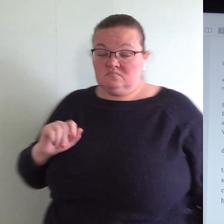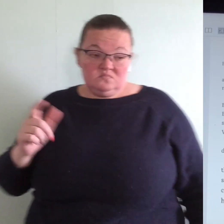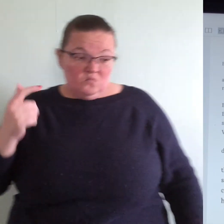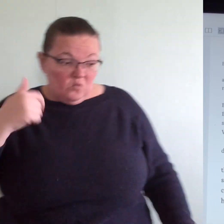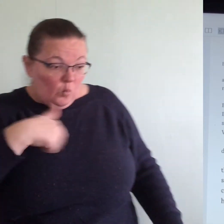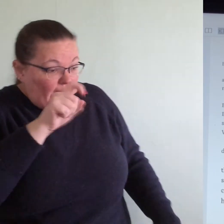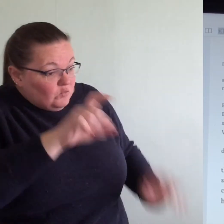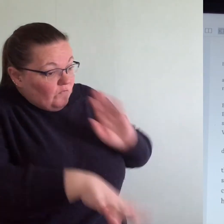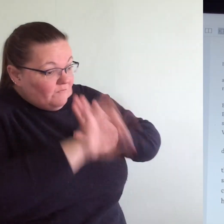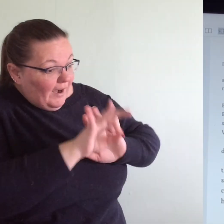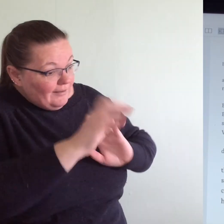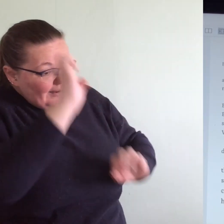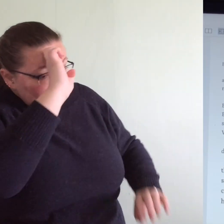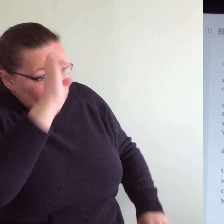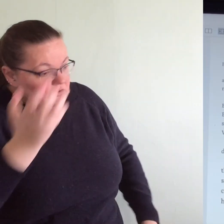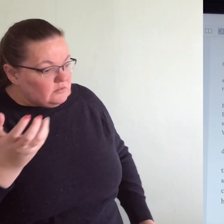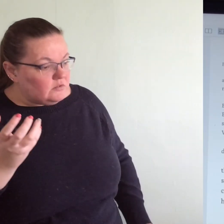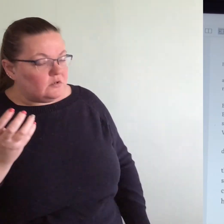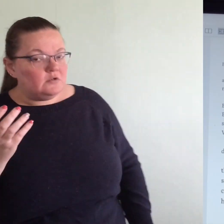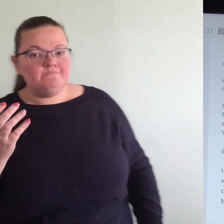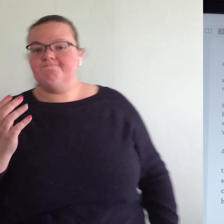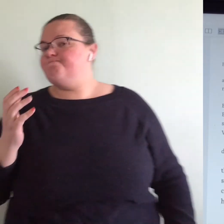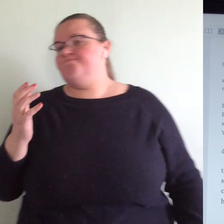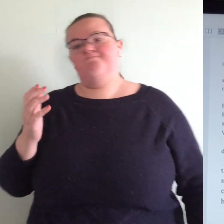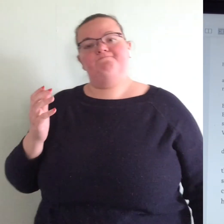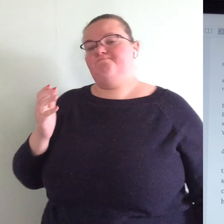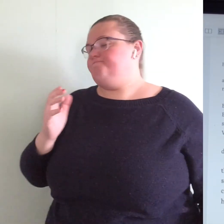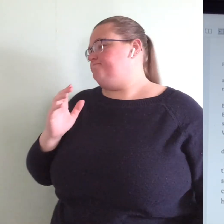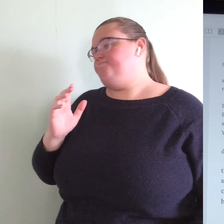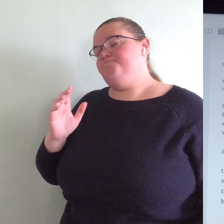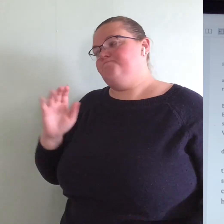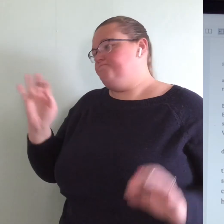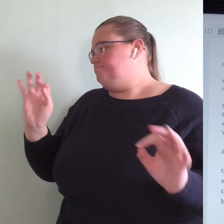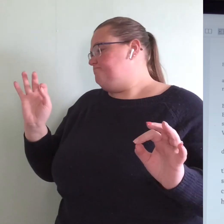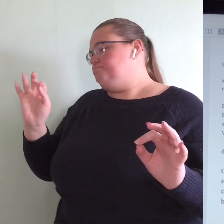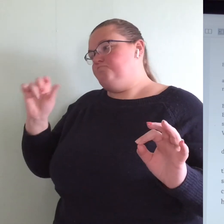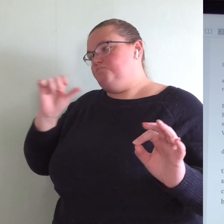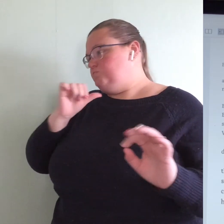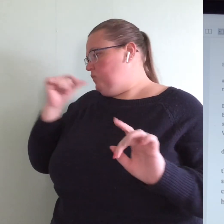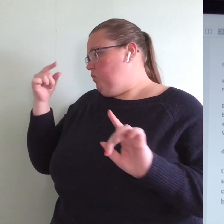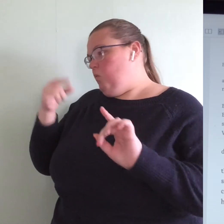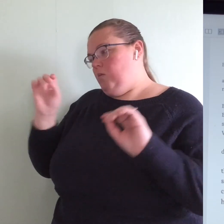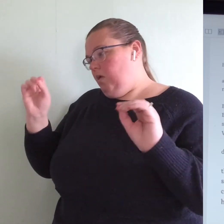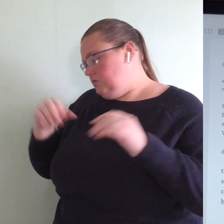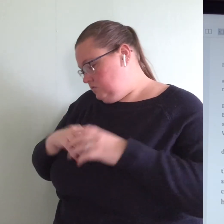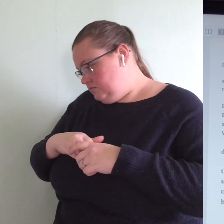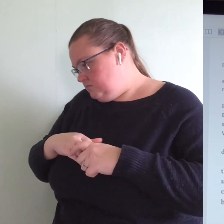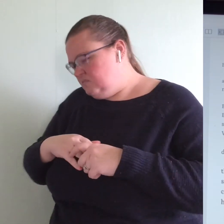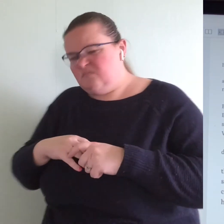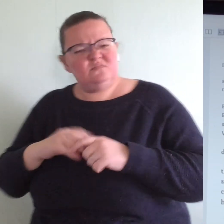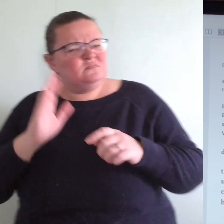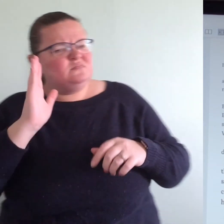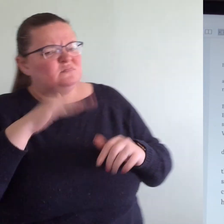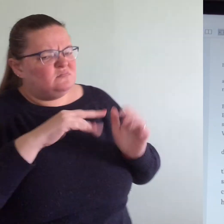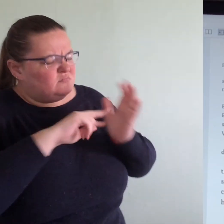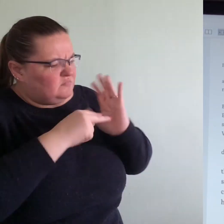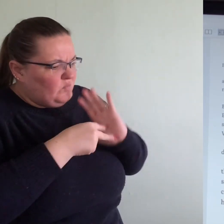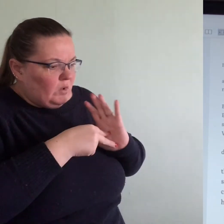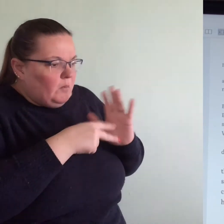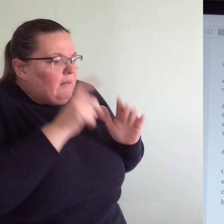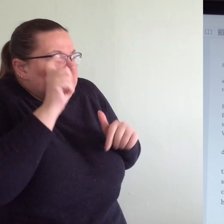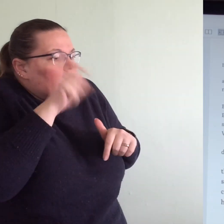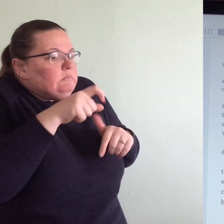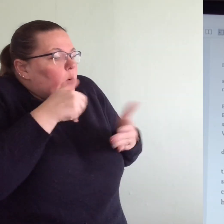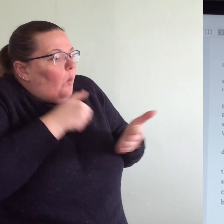Why, to look for Edmund, of course. There's no point in looking for him, said Mr. Beaver. What do you mean? Said Susan.